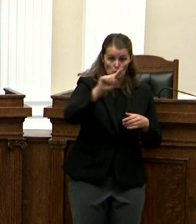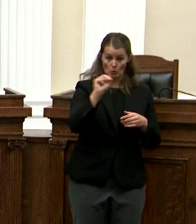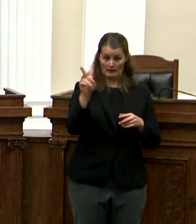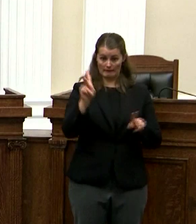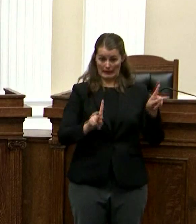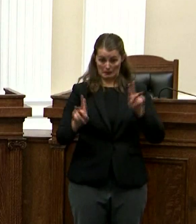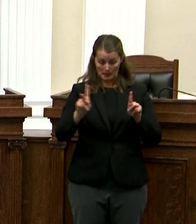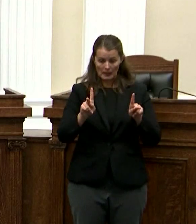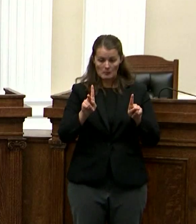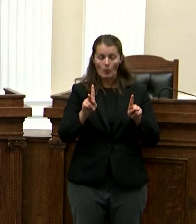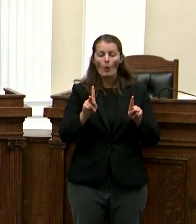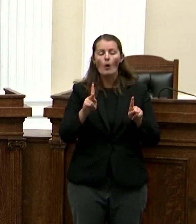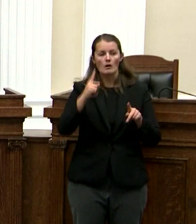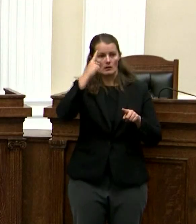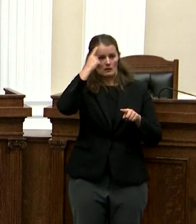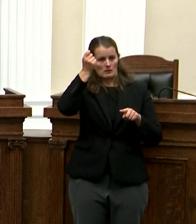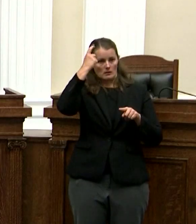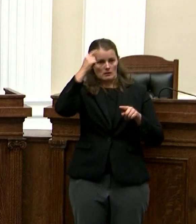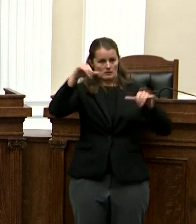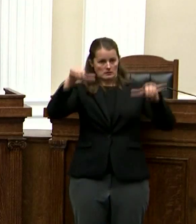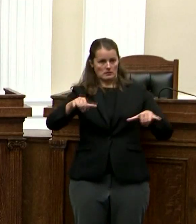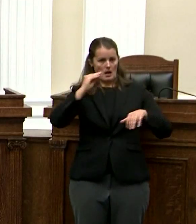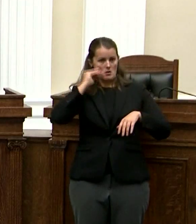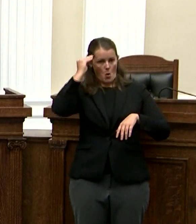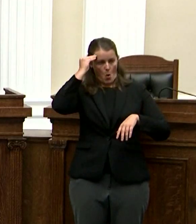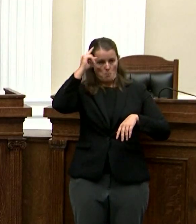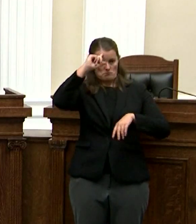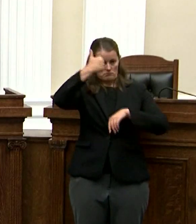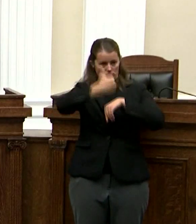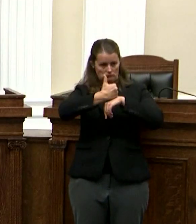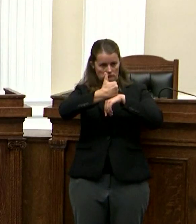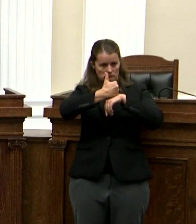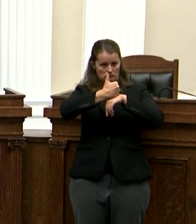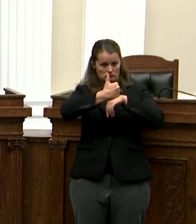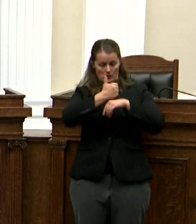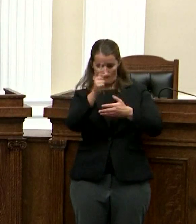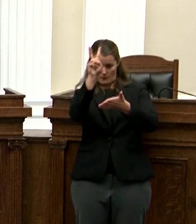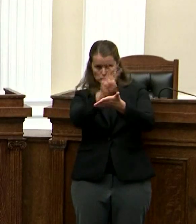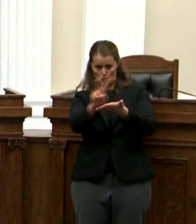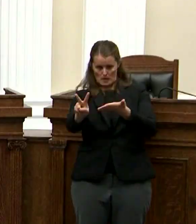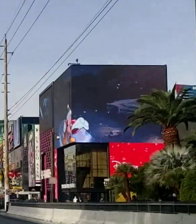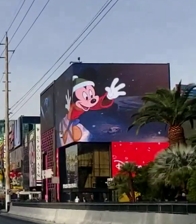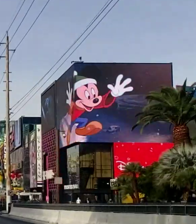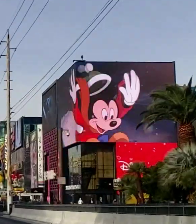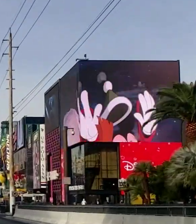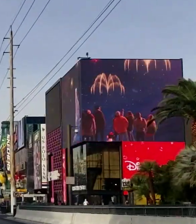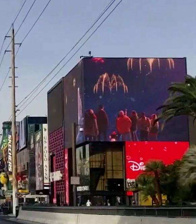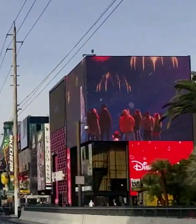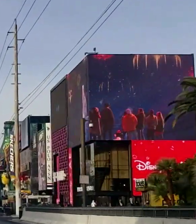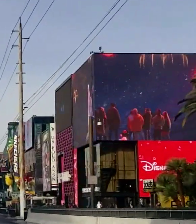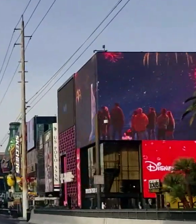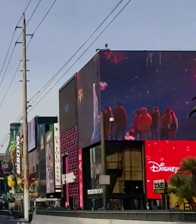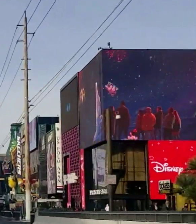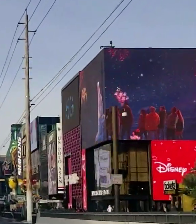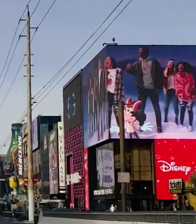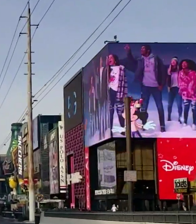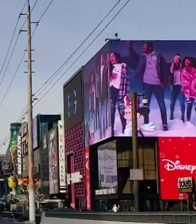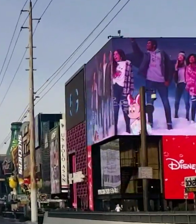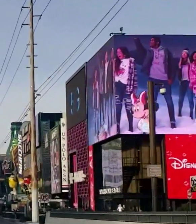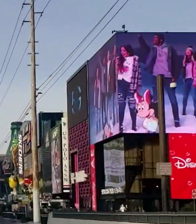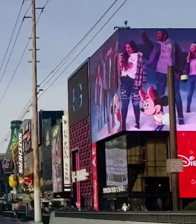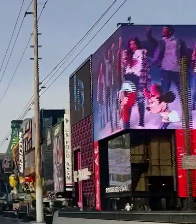get things under control so our public health response infrastructure can catch up. In the next 14